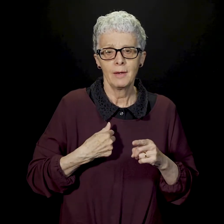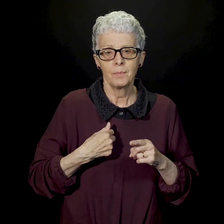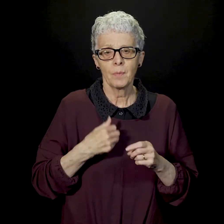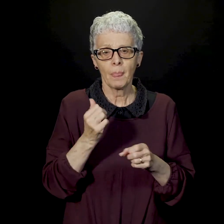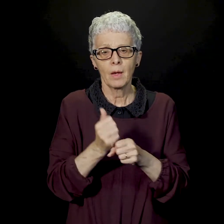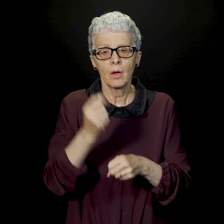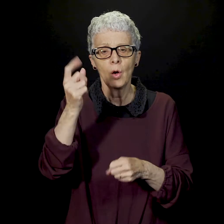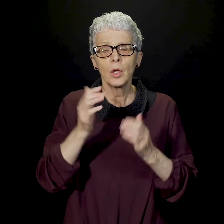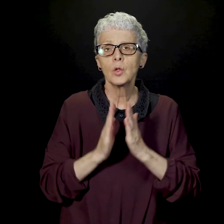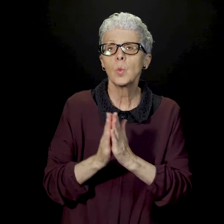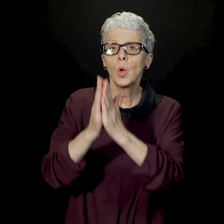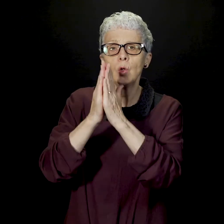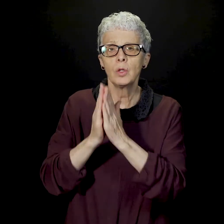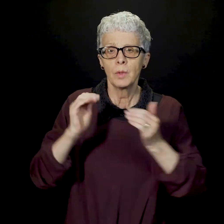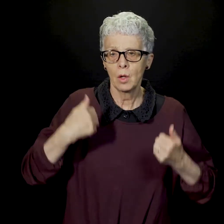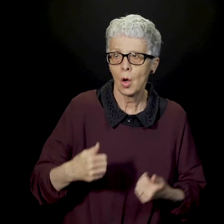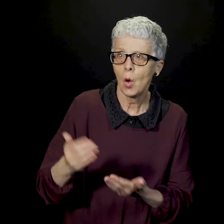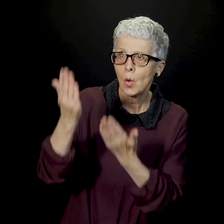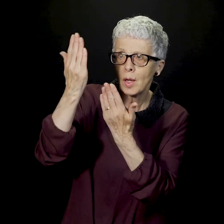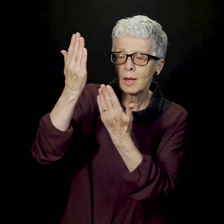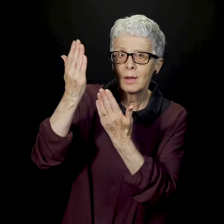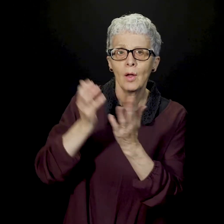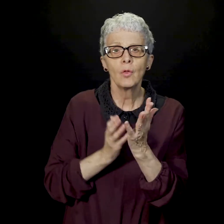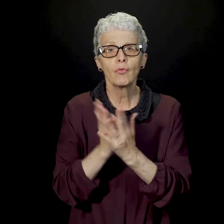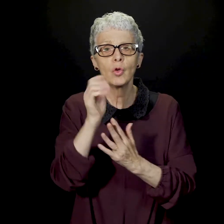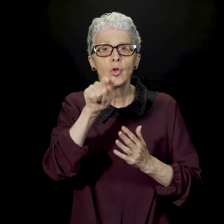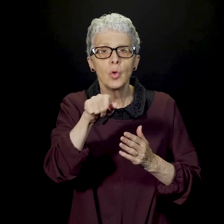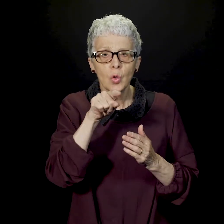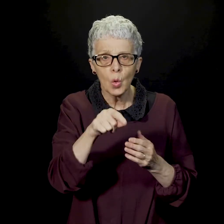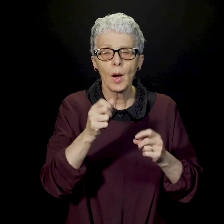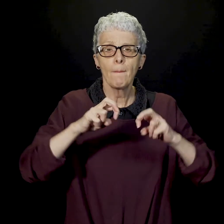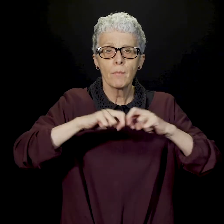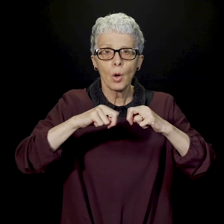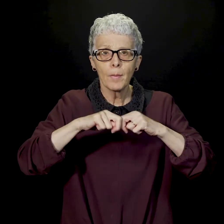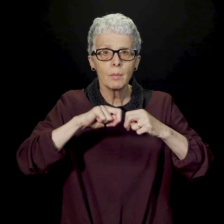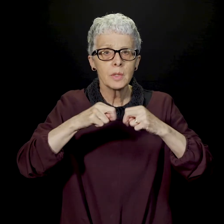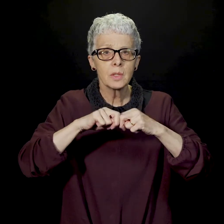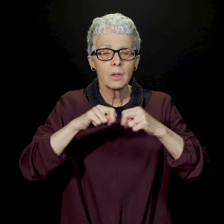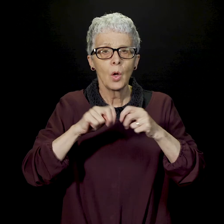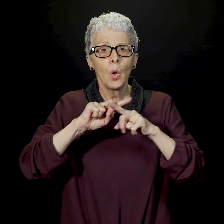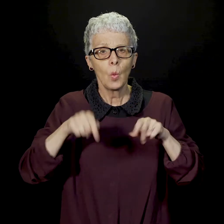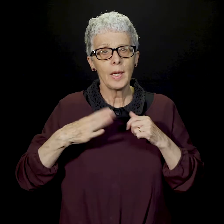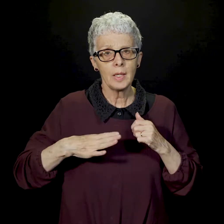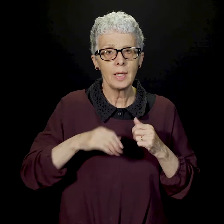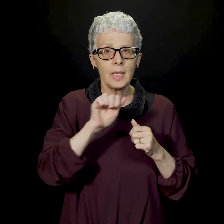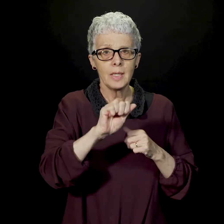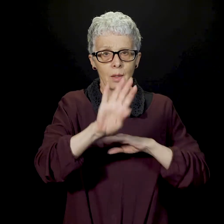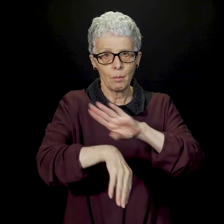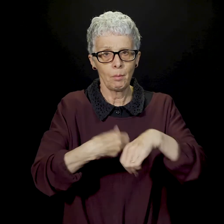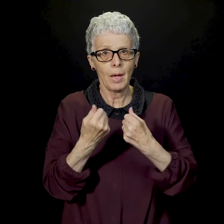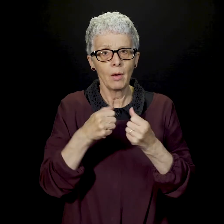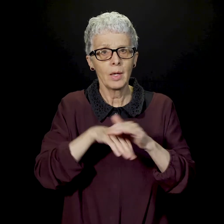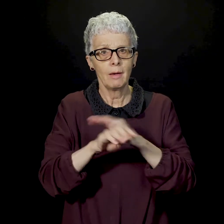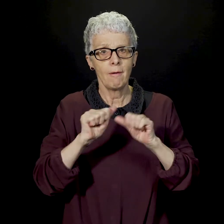God is actually worshipped and honored in the struggle when we say that we need help, that when we need him, we need his power in our life.